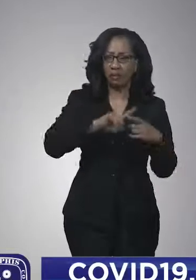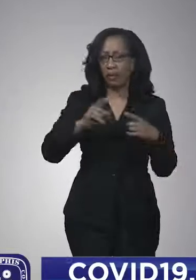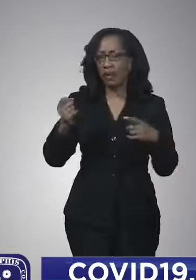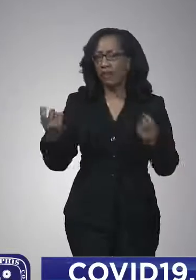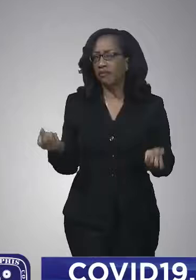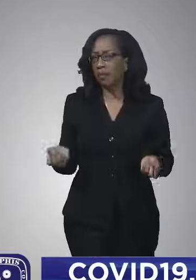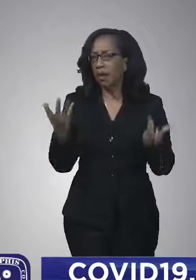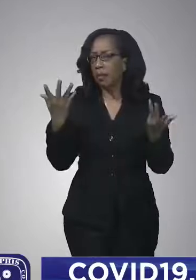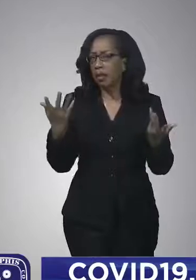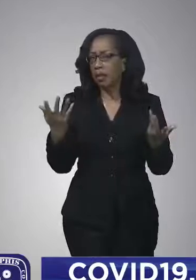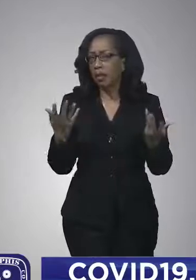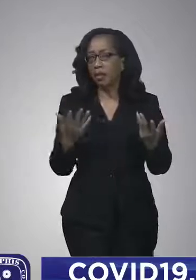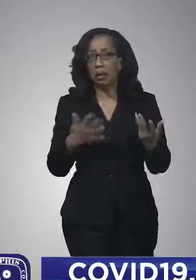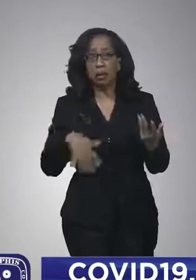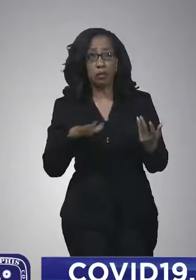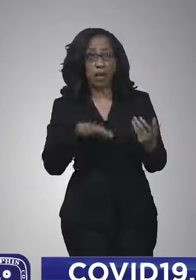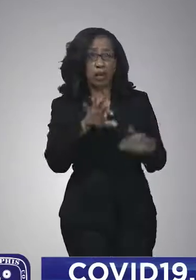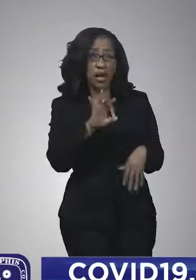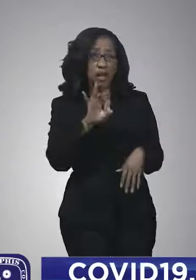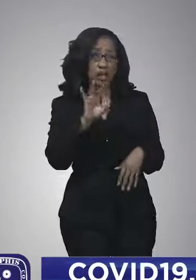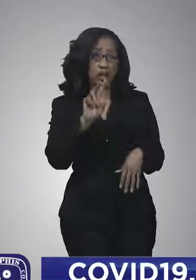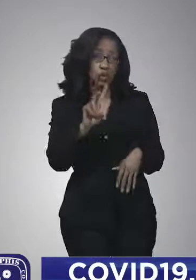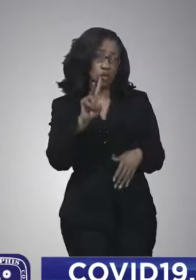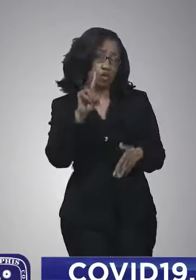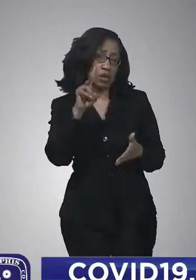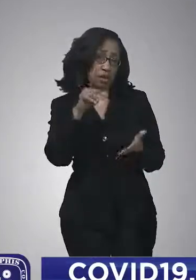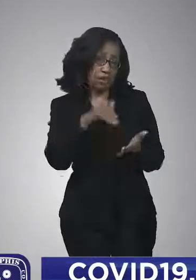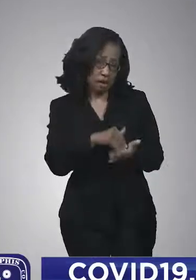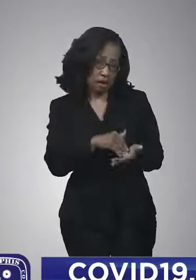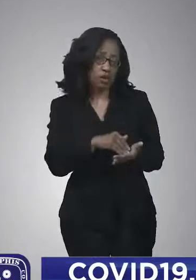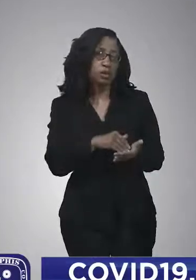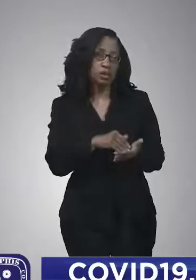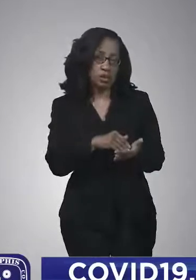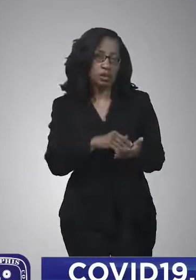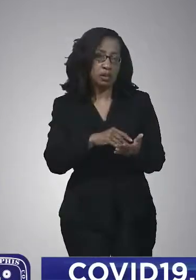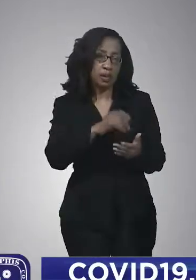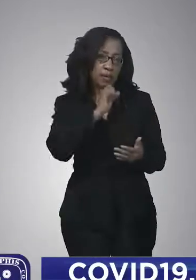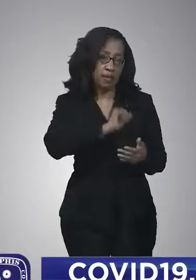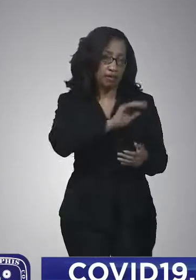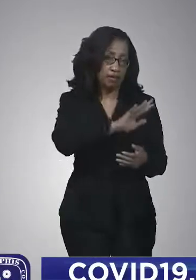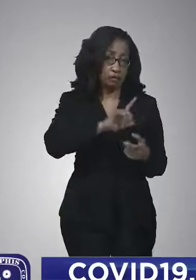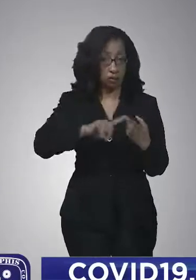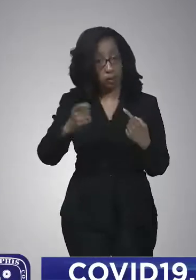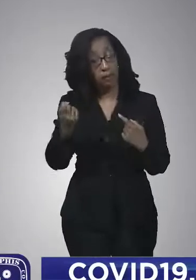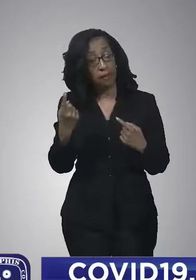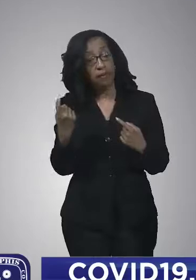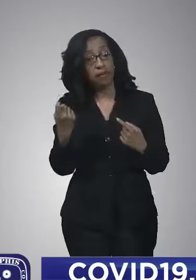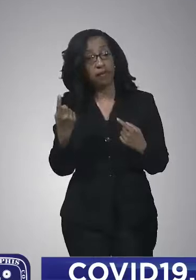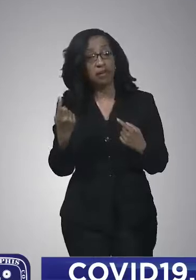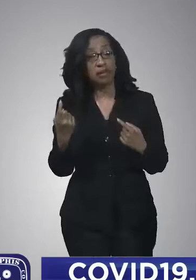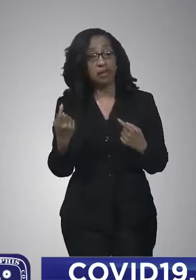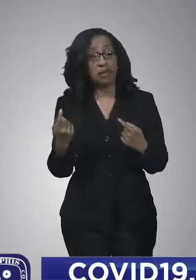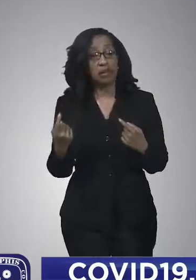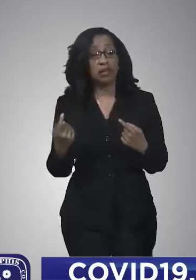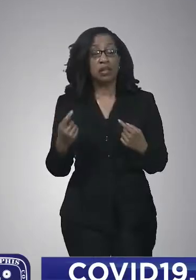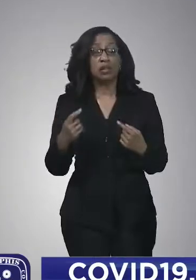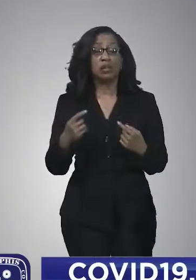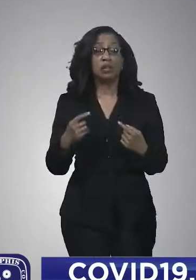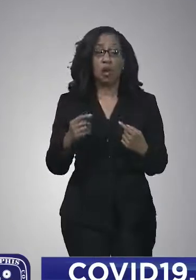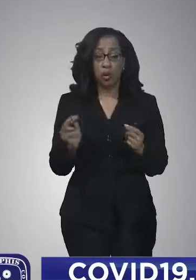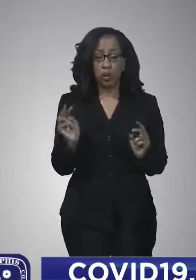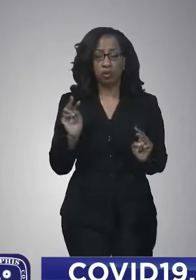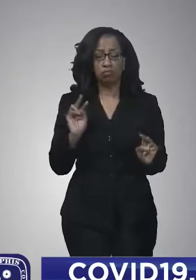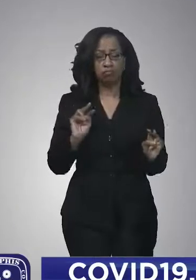about 92,000 5 to 11-year-olds in the county. And so that's one of the things we're looking